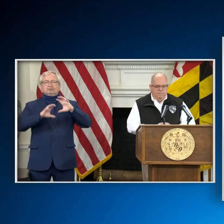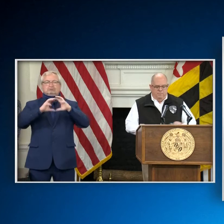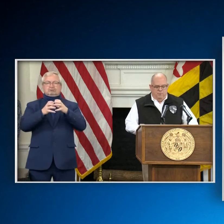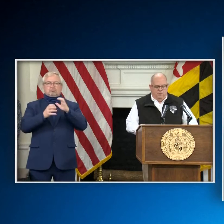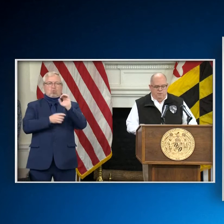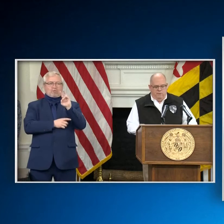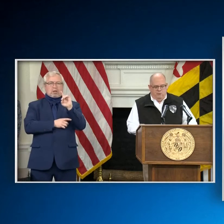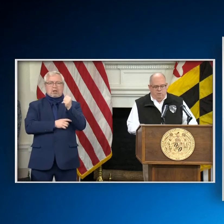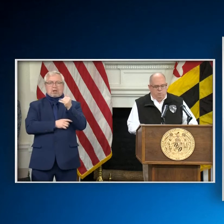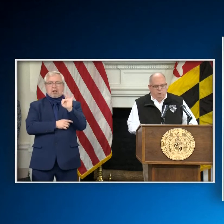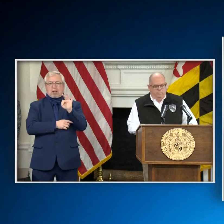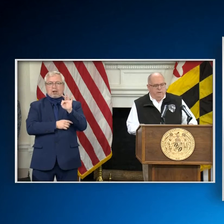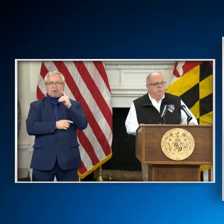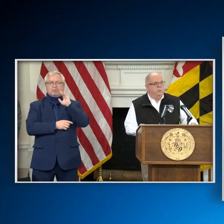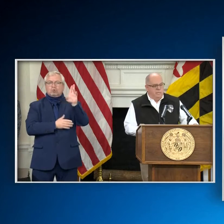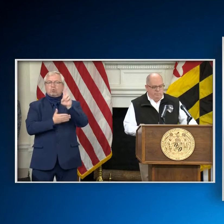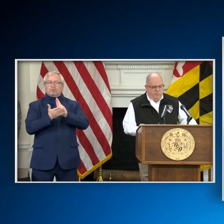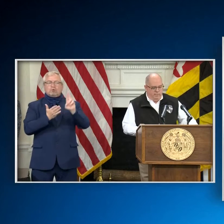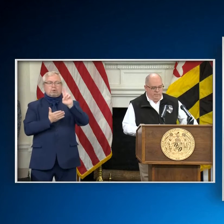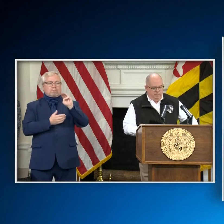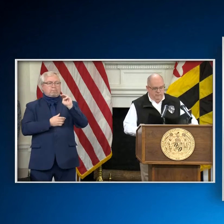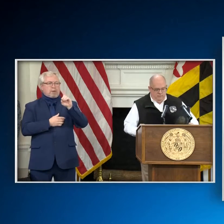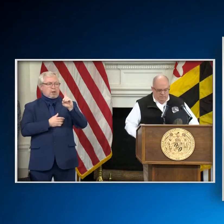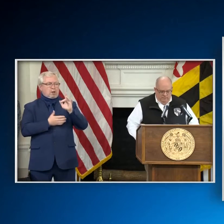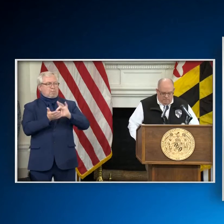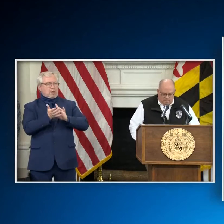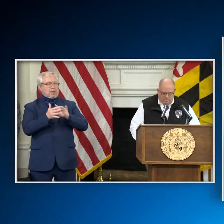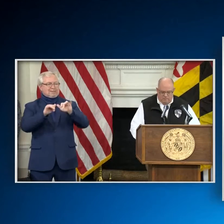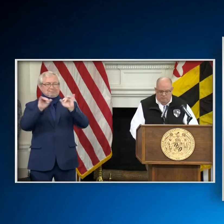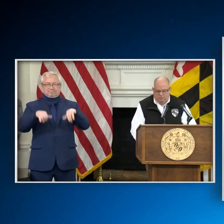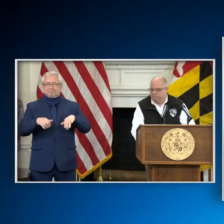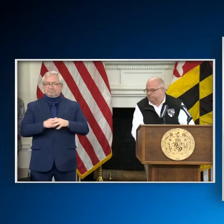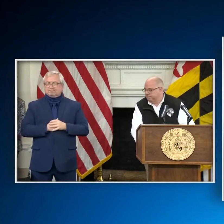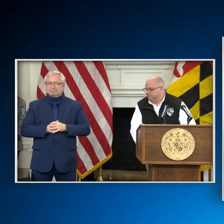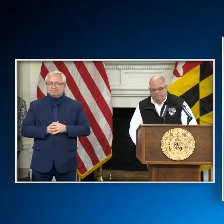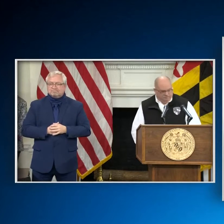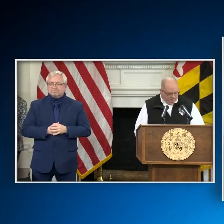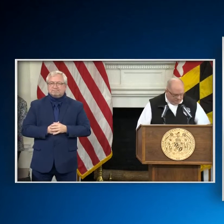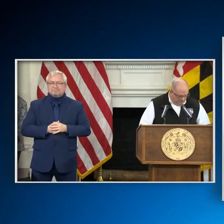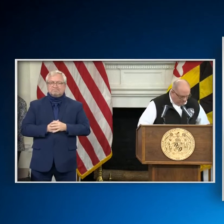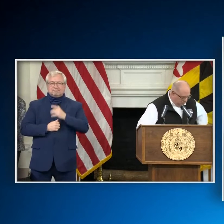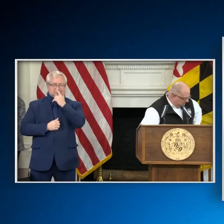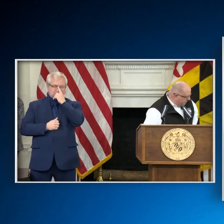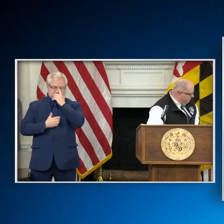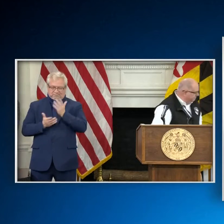and a member of our coronavirus recovery team. Dr. Marcosi.